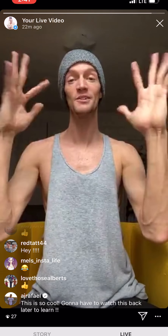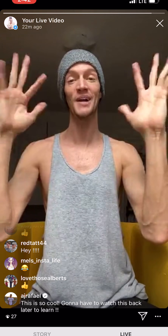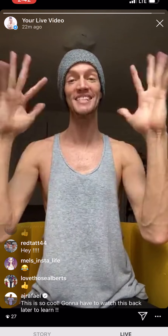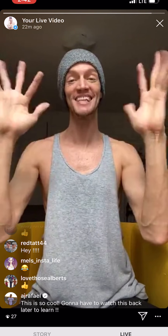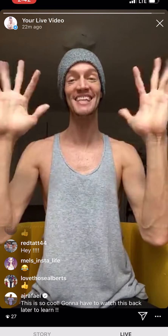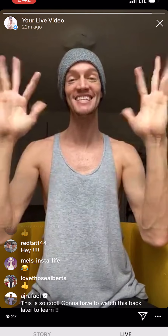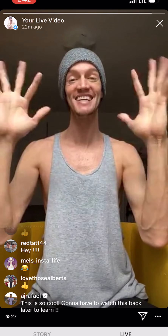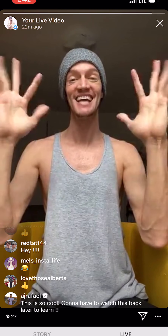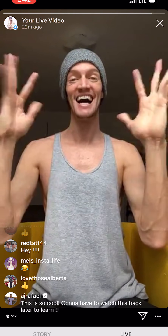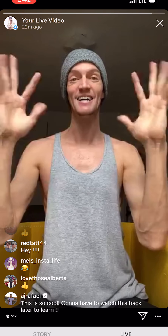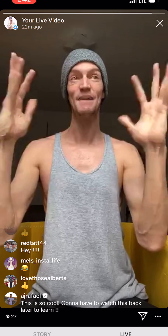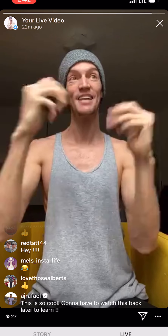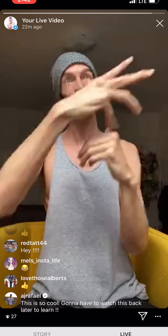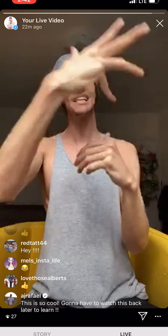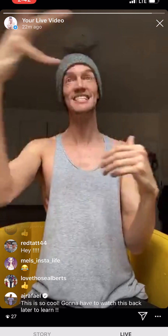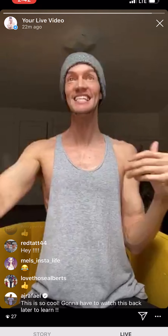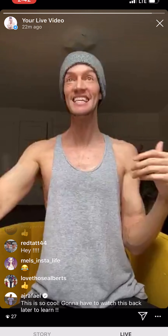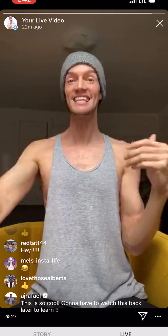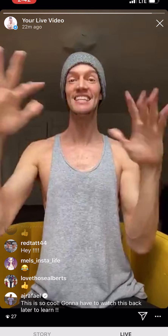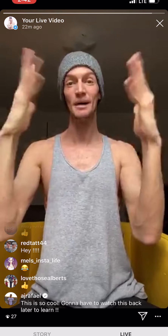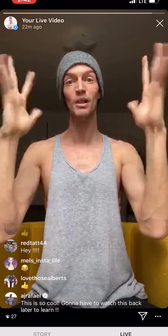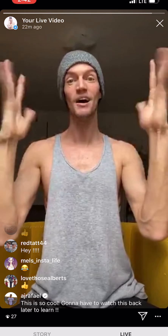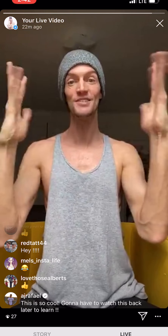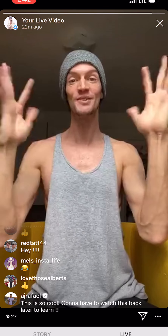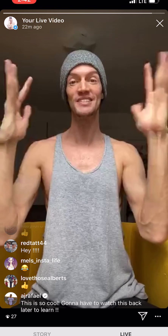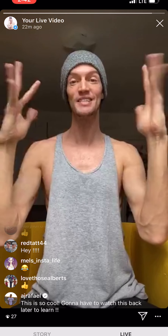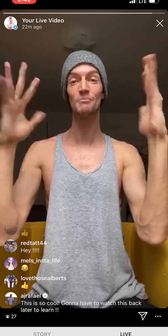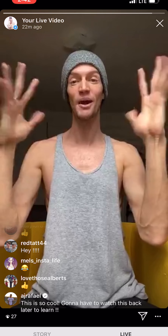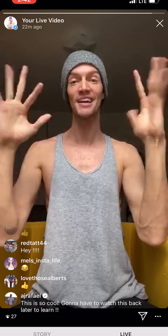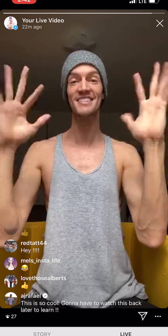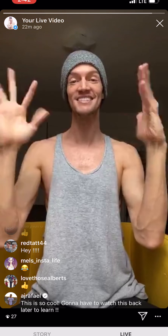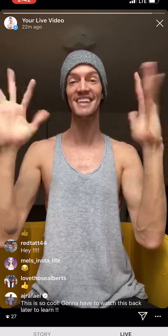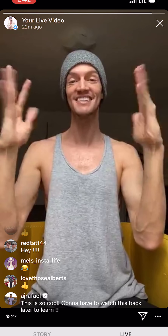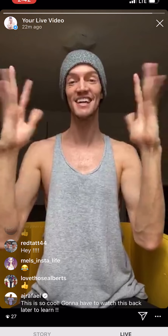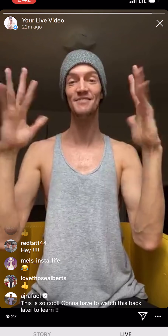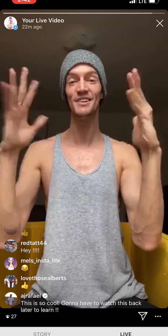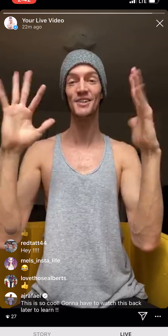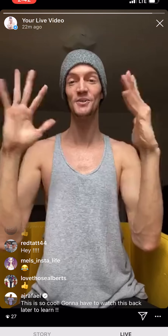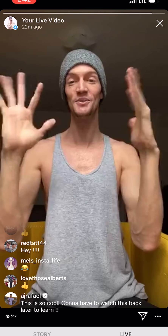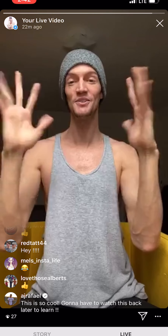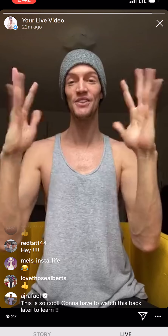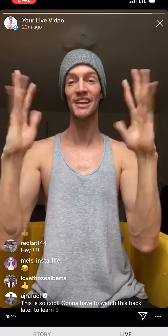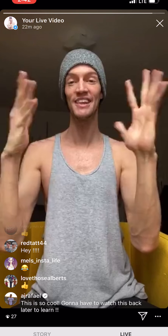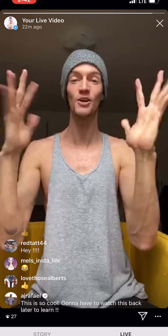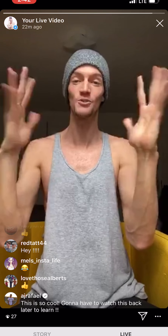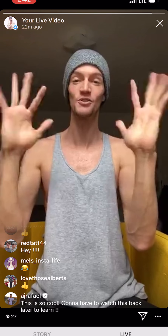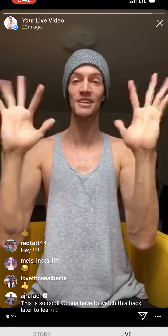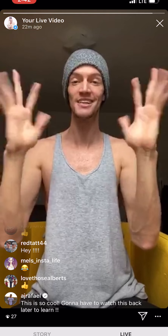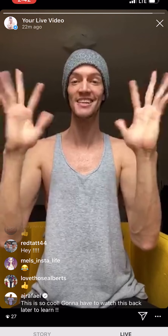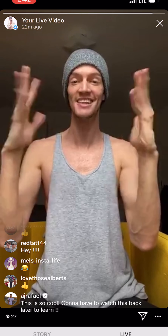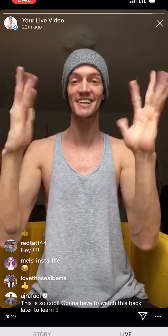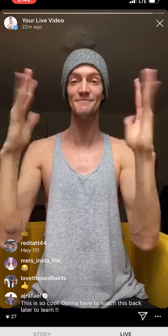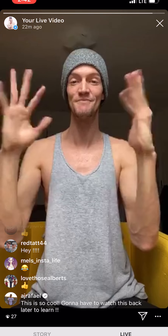hands like this. And then you can see the applause. You can see the praise. And that's kind of a cool thing that culturally the